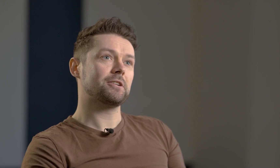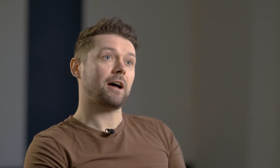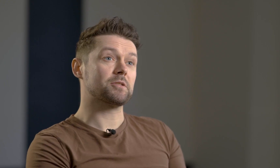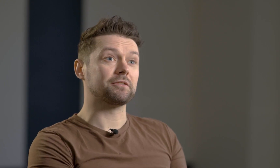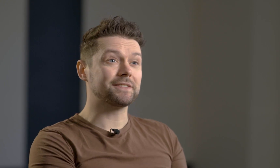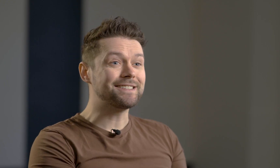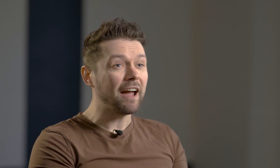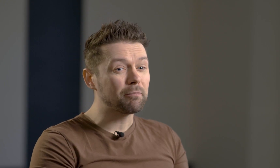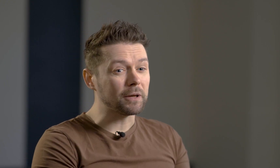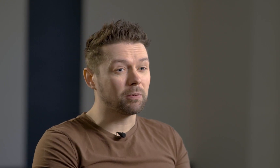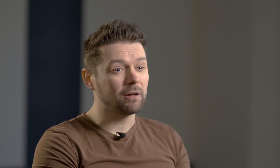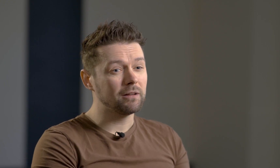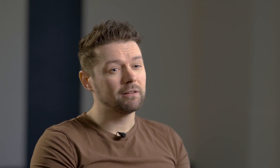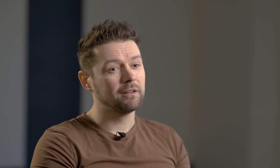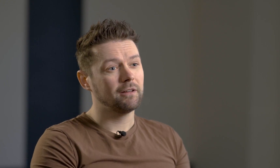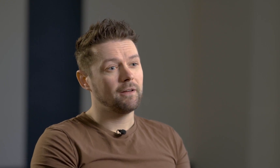Stereotypes of deaf people.